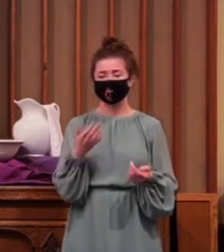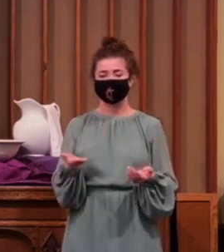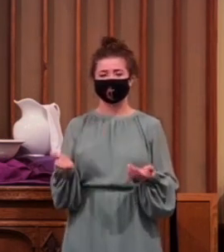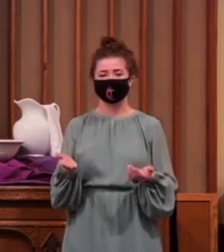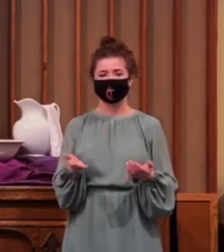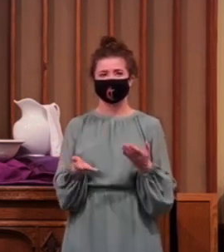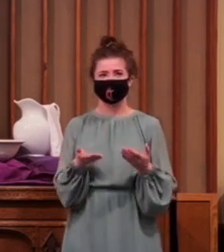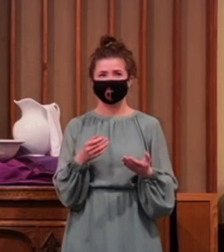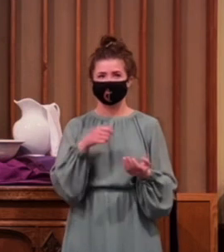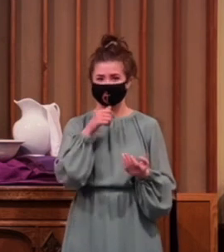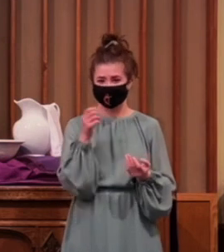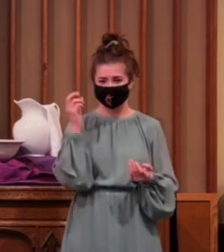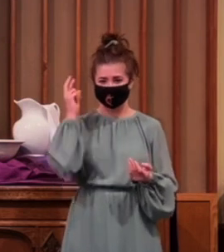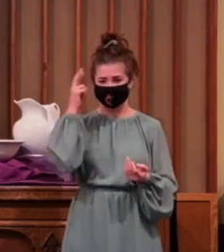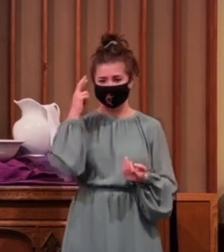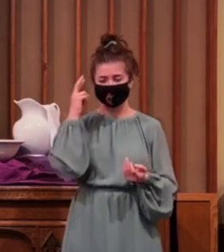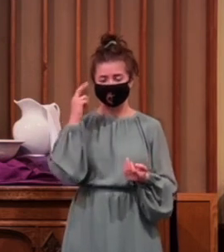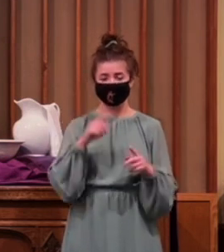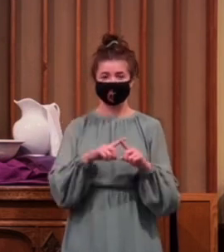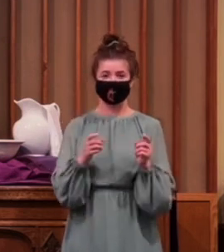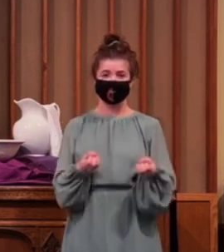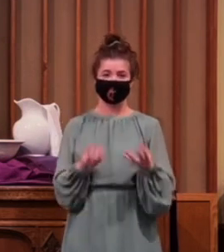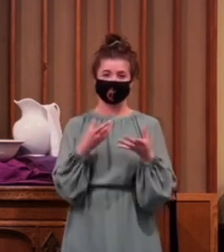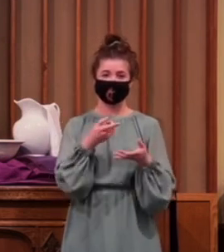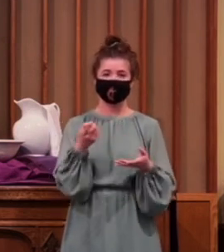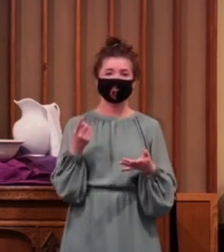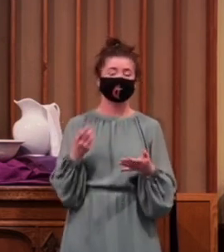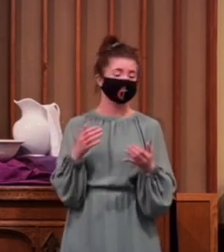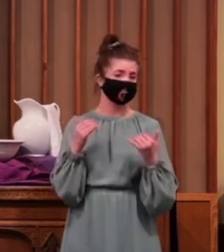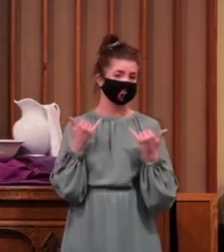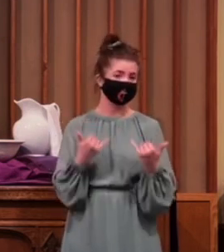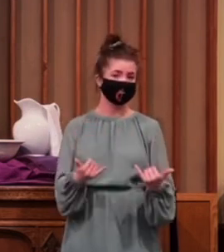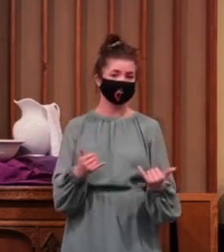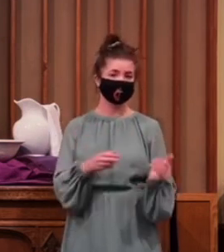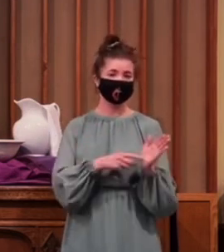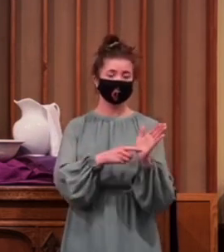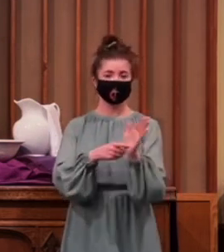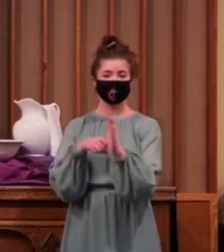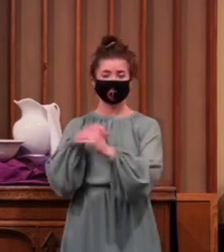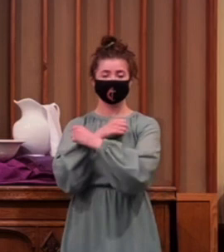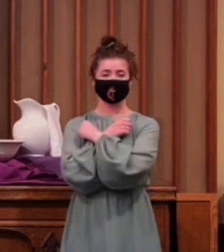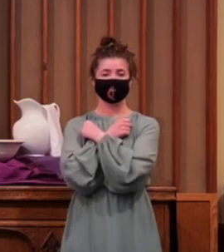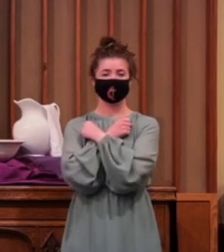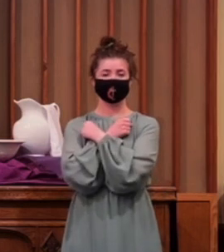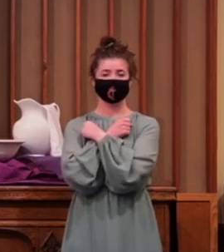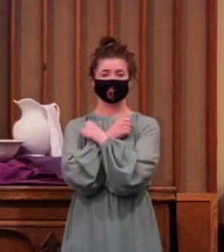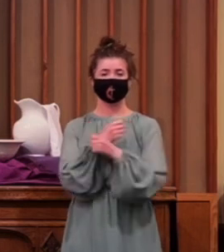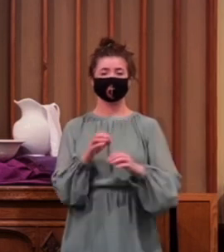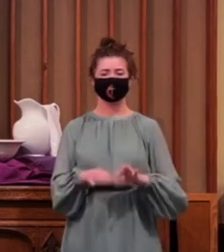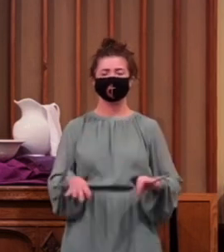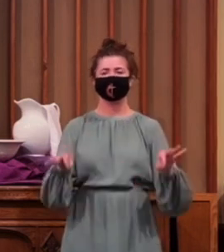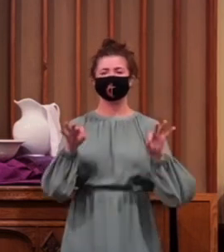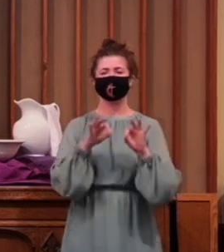without realizing it, but many of you are currently showing love to one another in important and